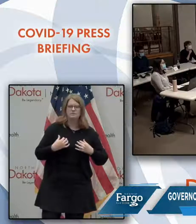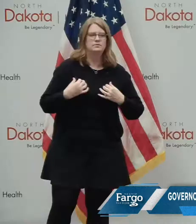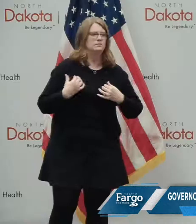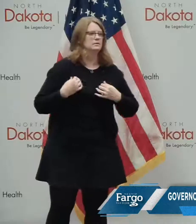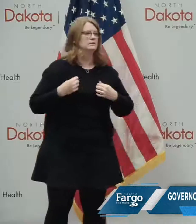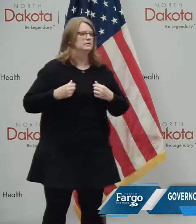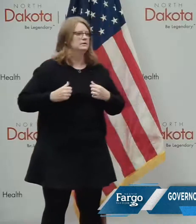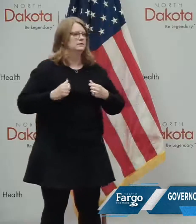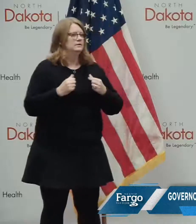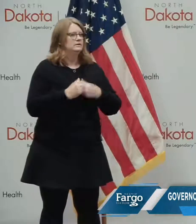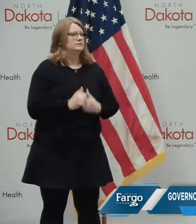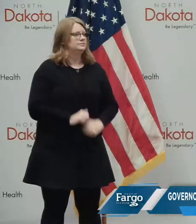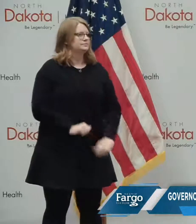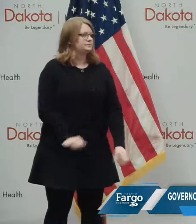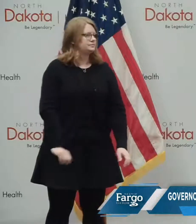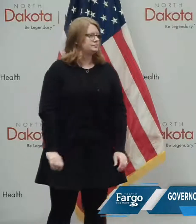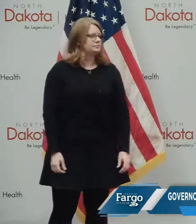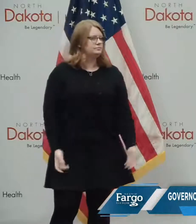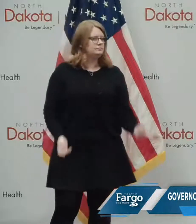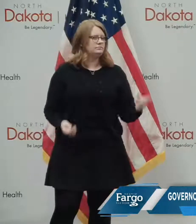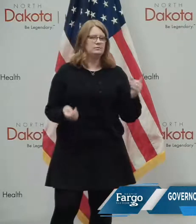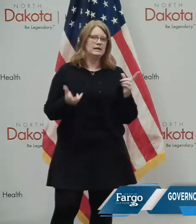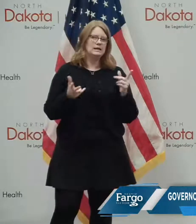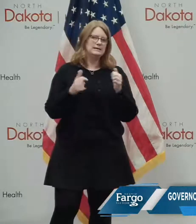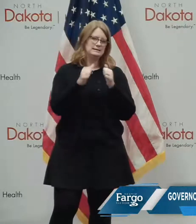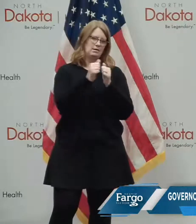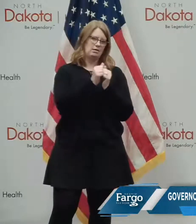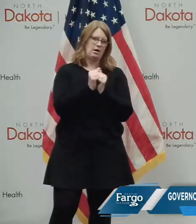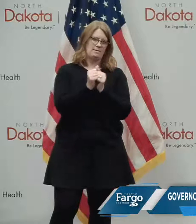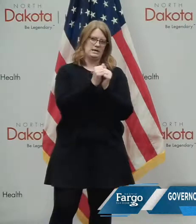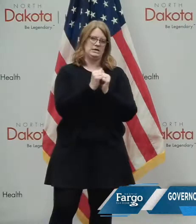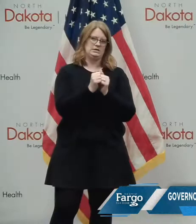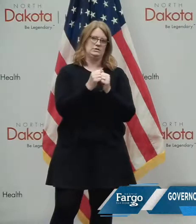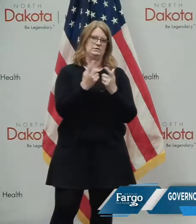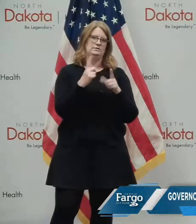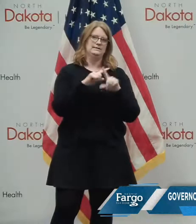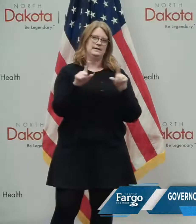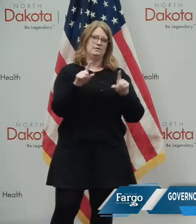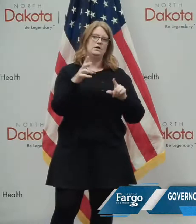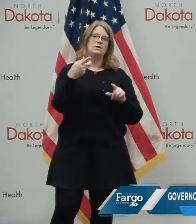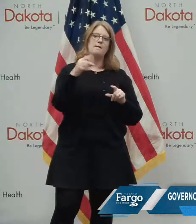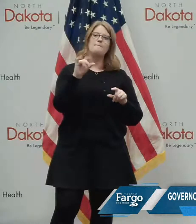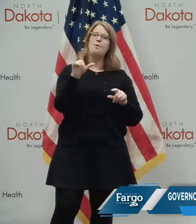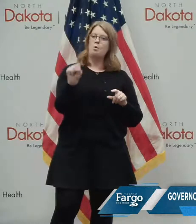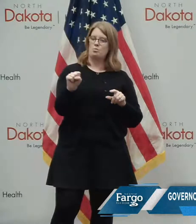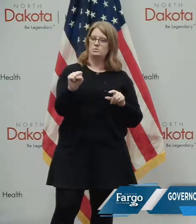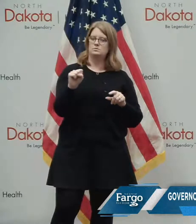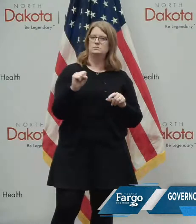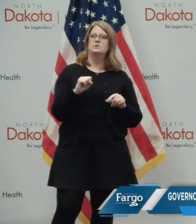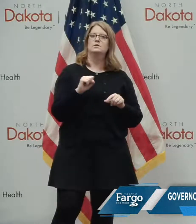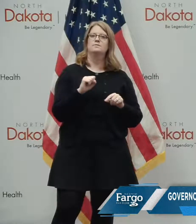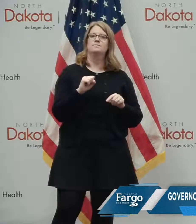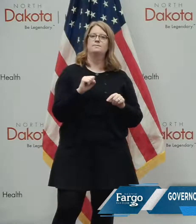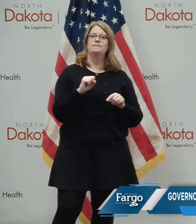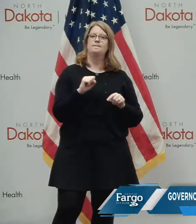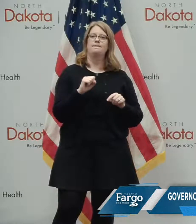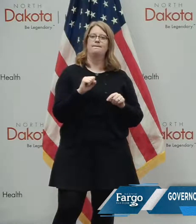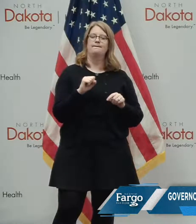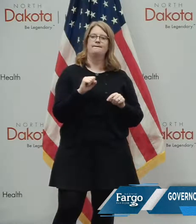There is a combination of different sets of polls that have been done and just